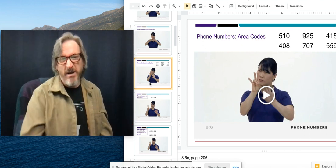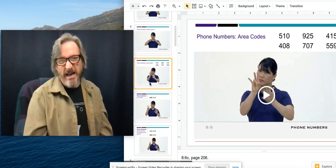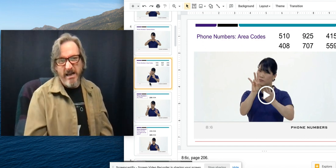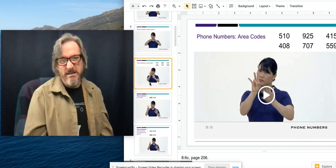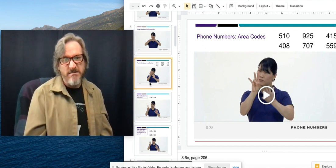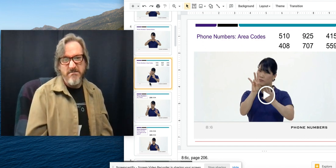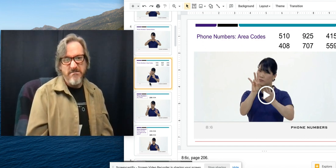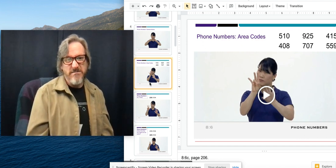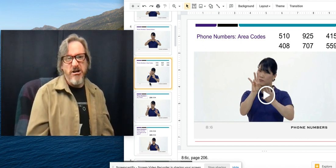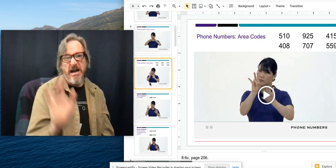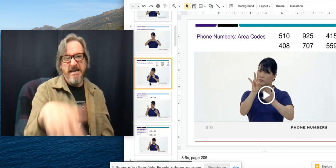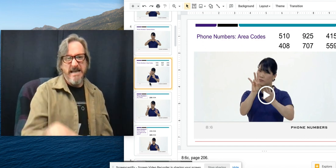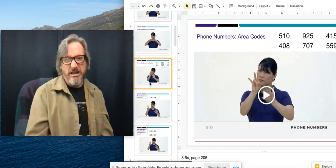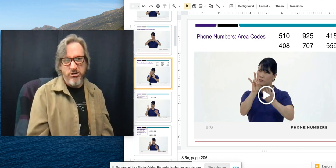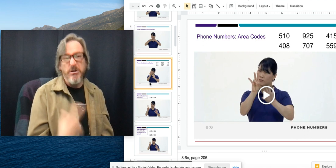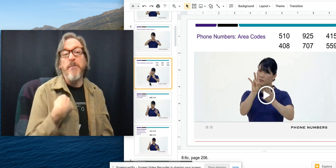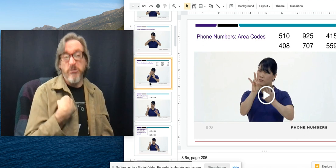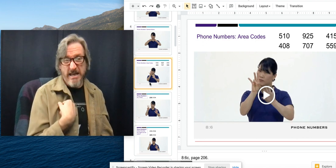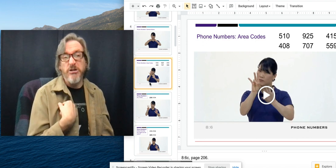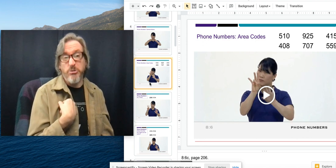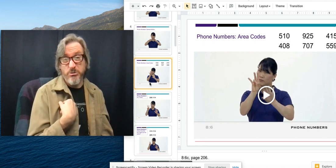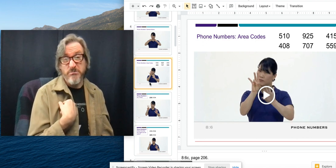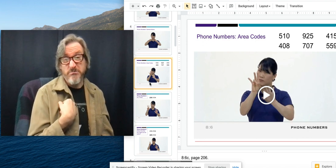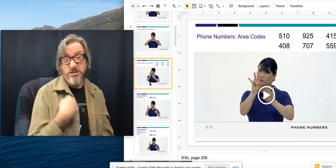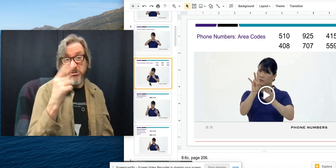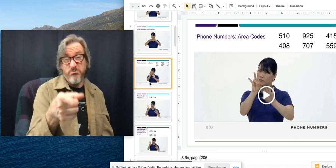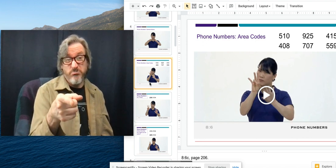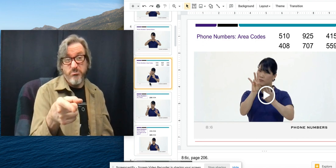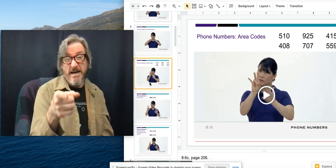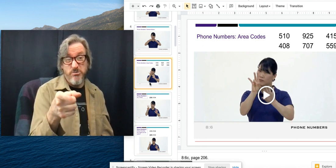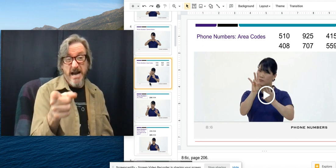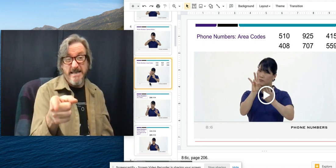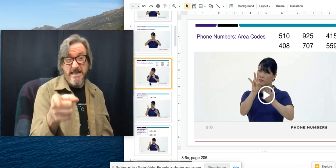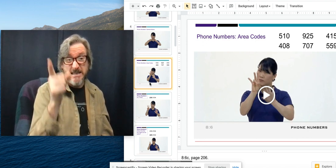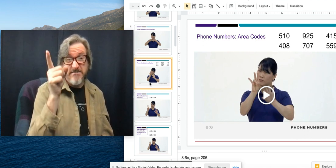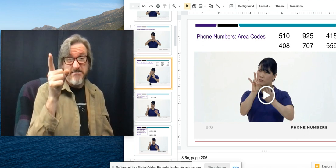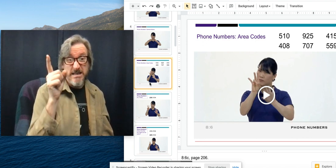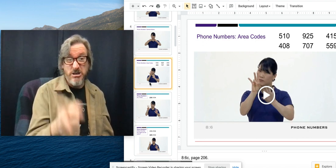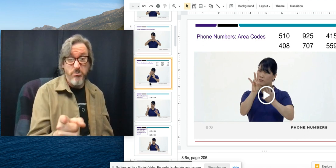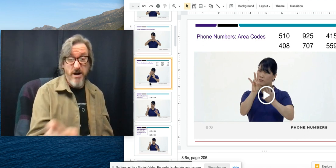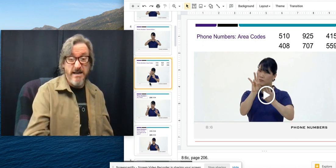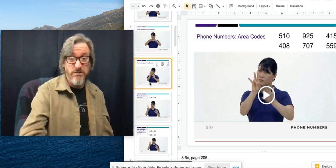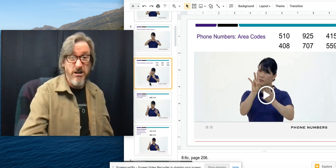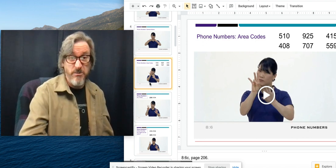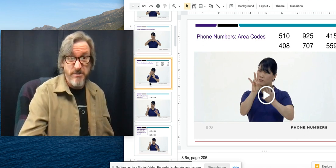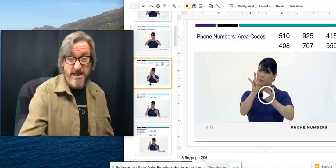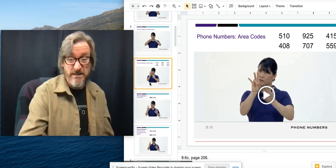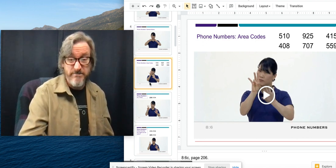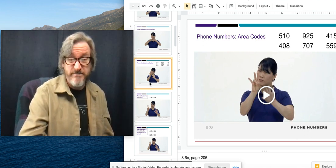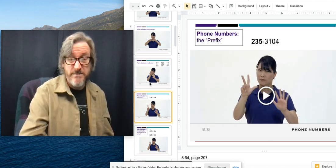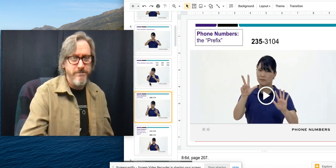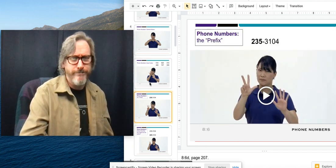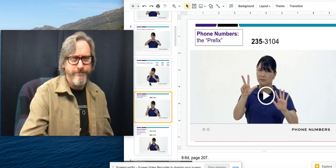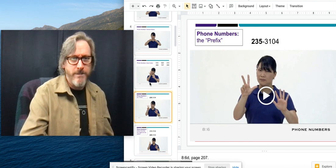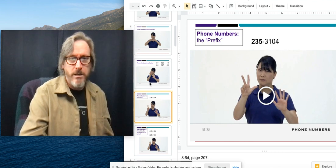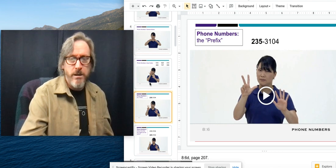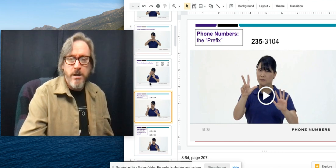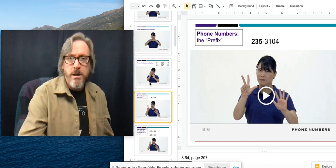trust anybody else. They're not going to tell you the truth. I'm going to tell you the truth. So practice what I tell you. Don't practice what other people tell you.